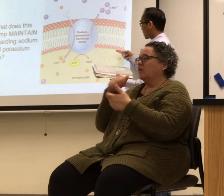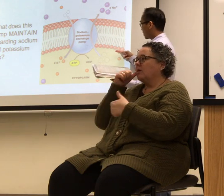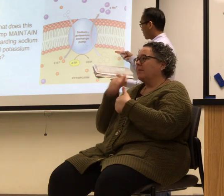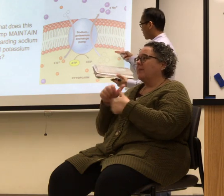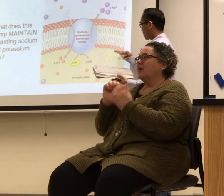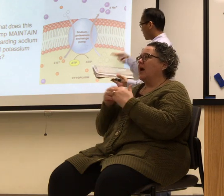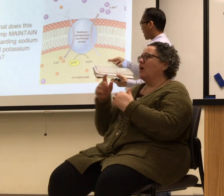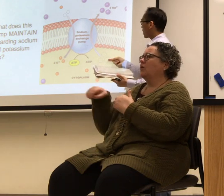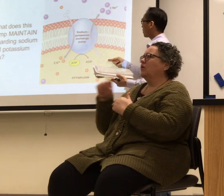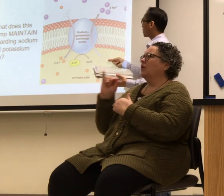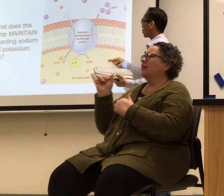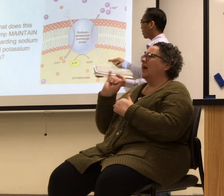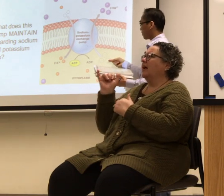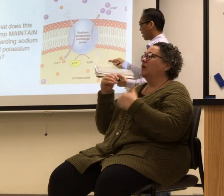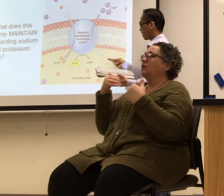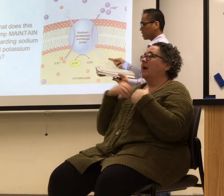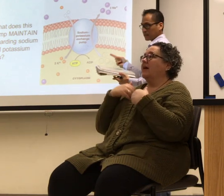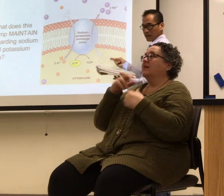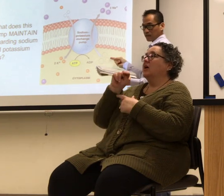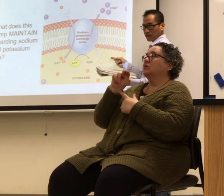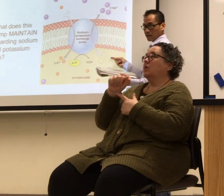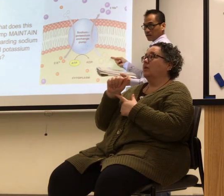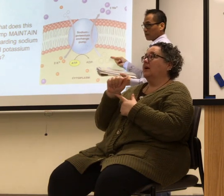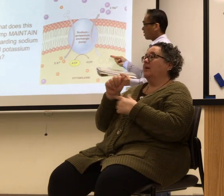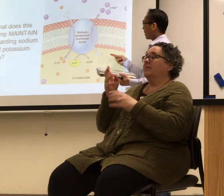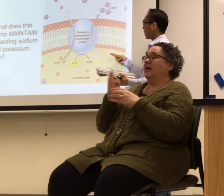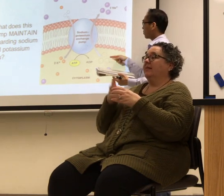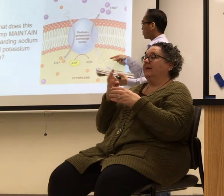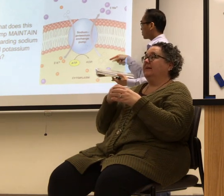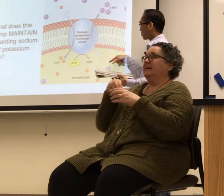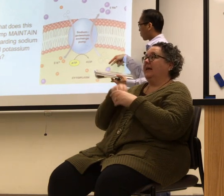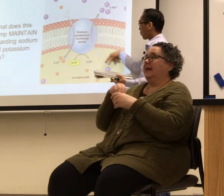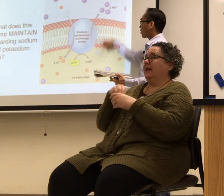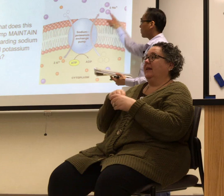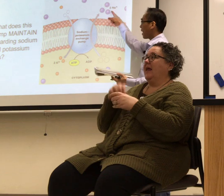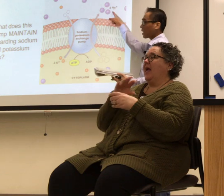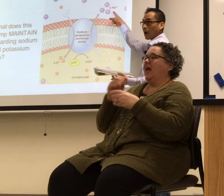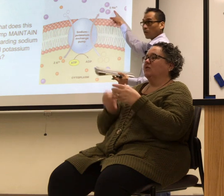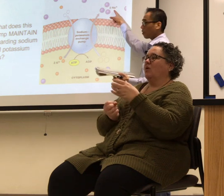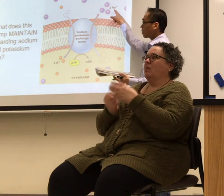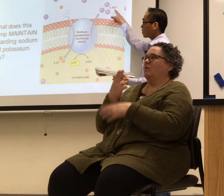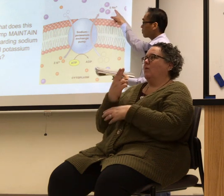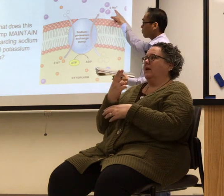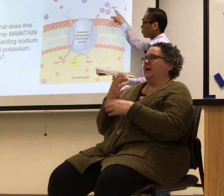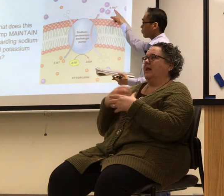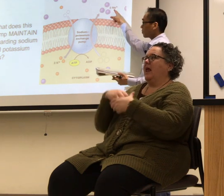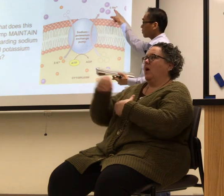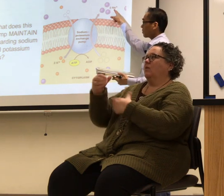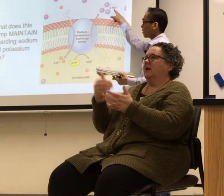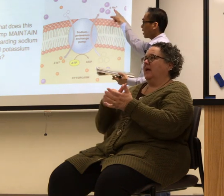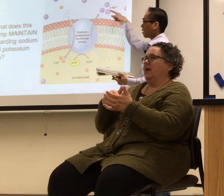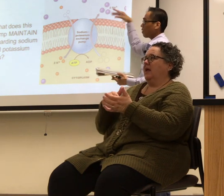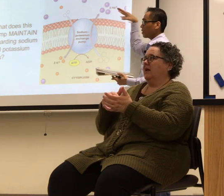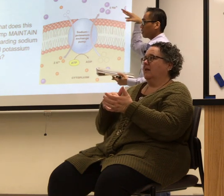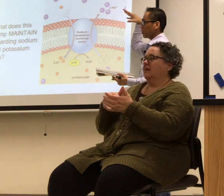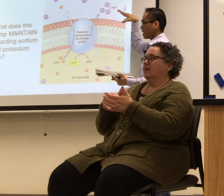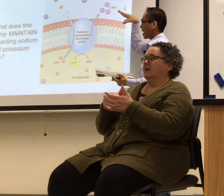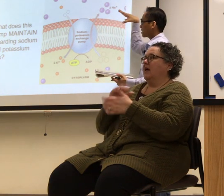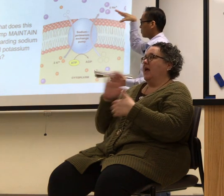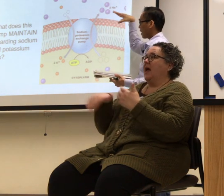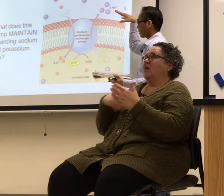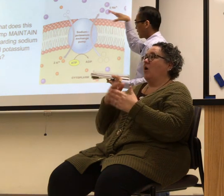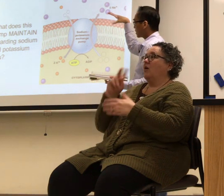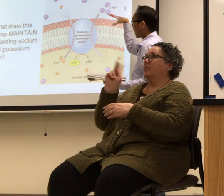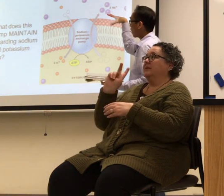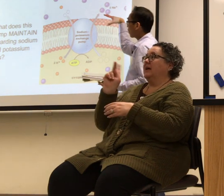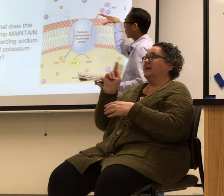kind of like taking the sodium that leaks in and you're just throwing it back out. And all the